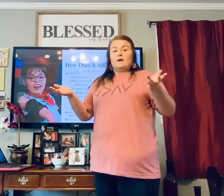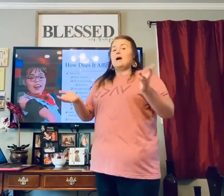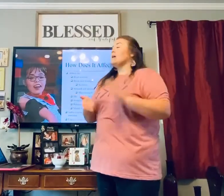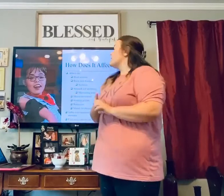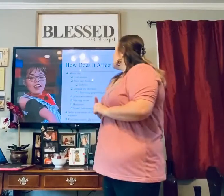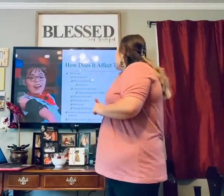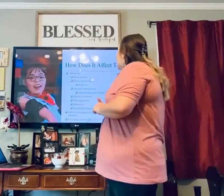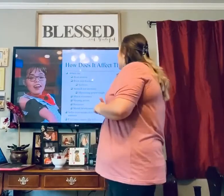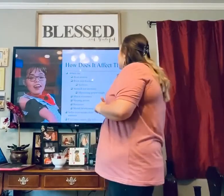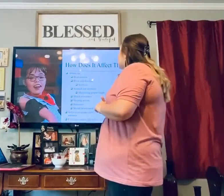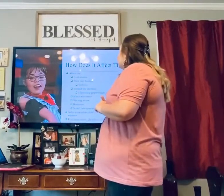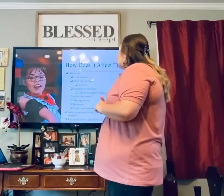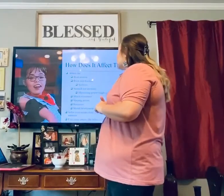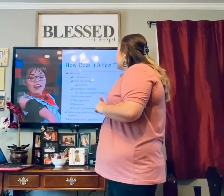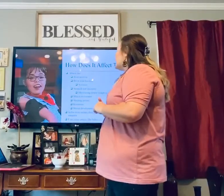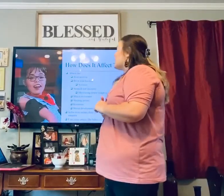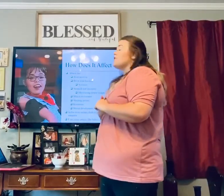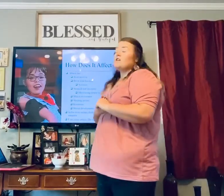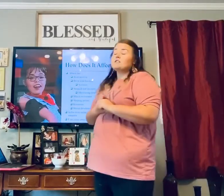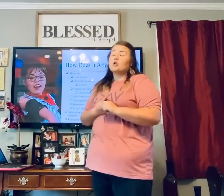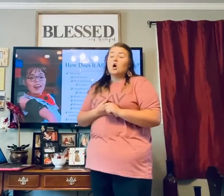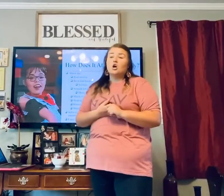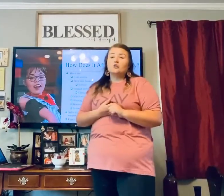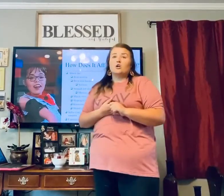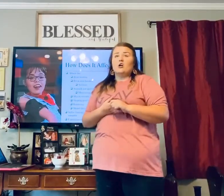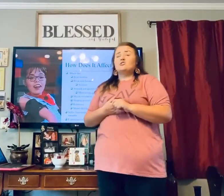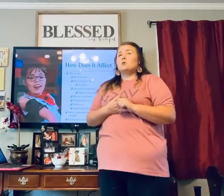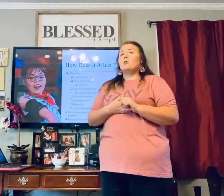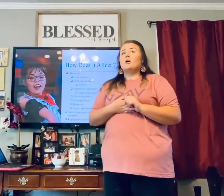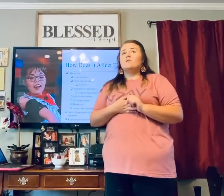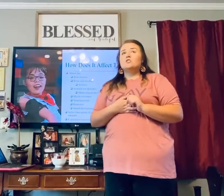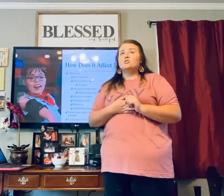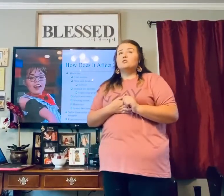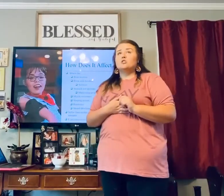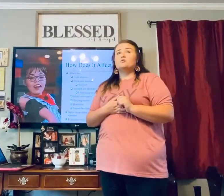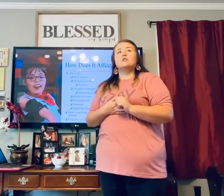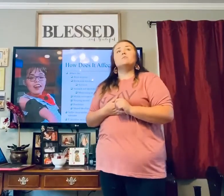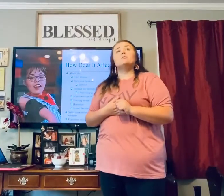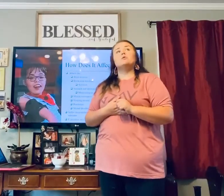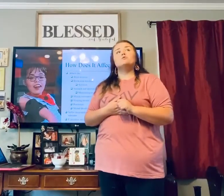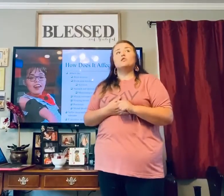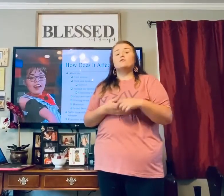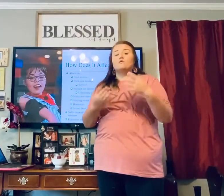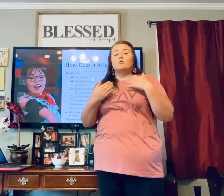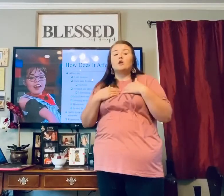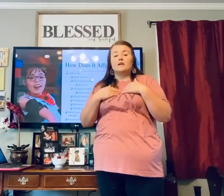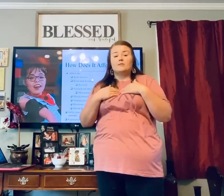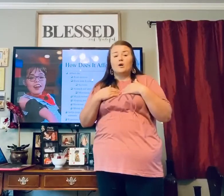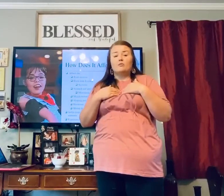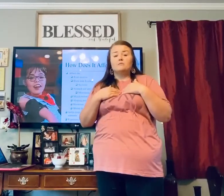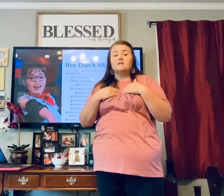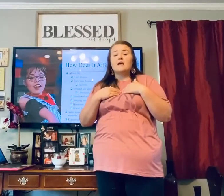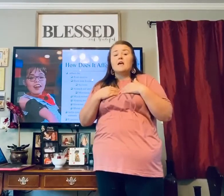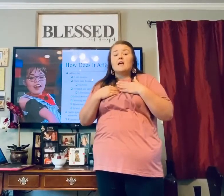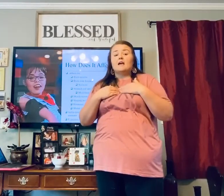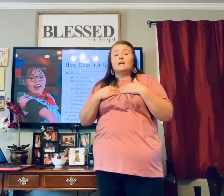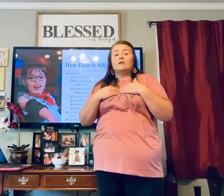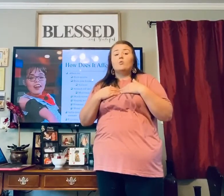back. It affects their heart neurons. So a lot of these children will suffer from cardiac problems. And one